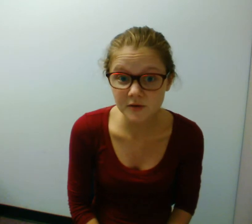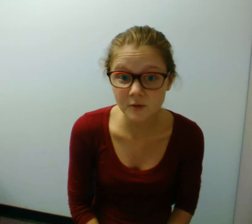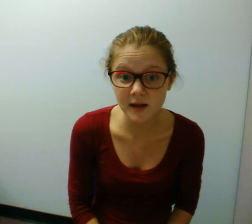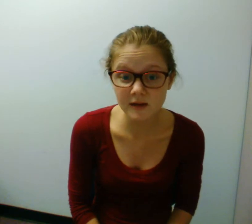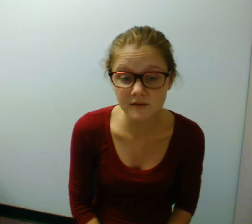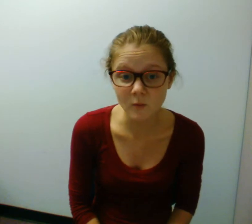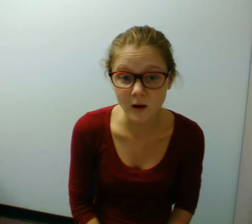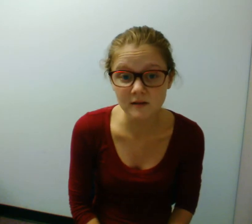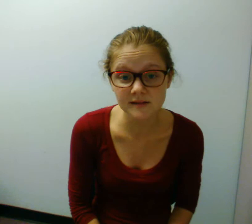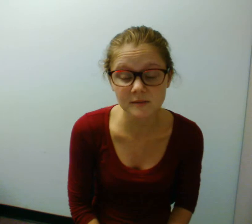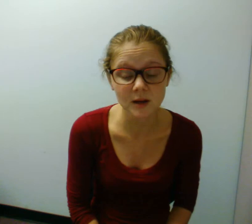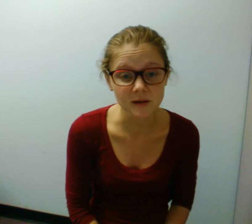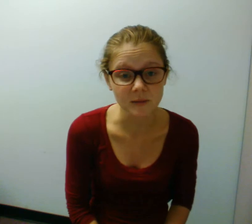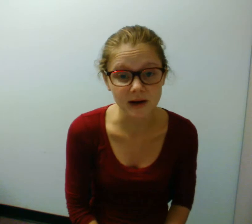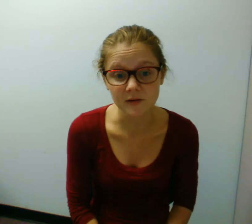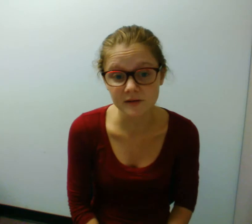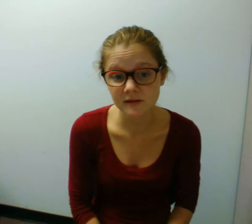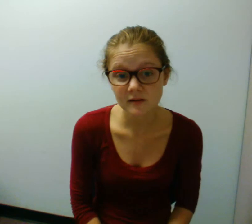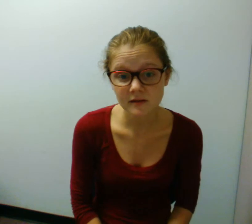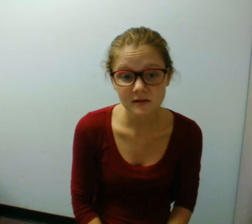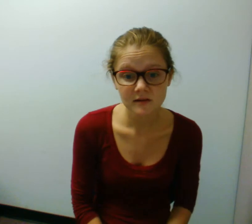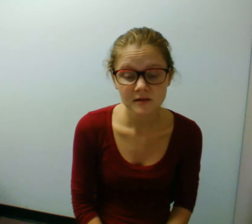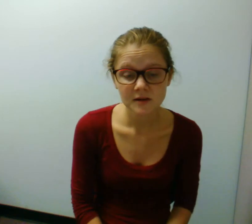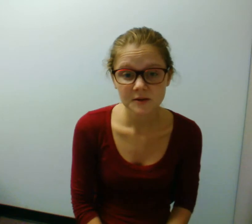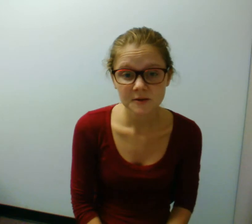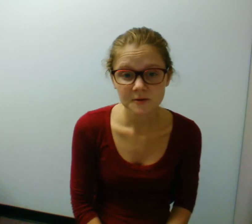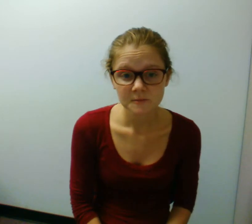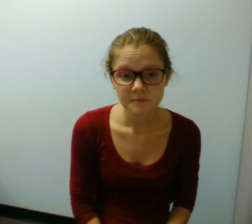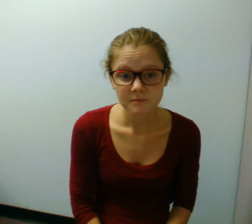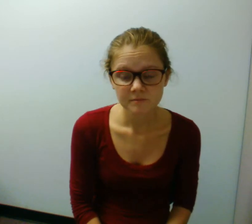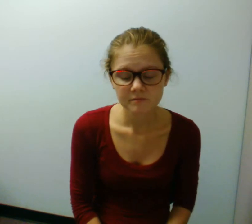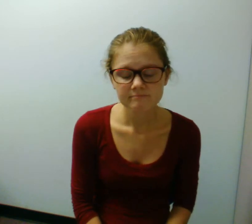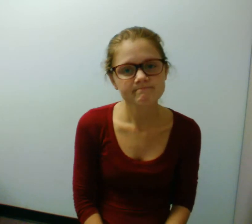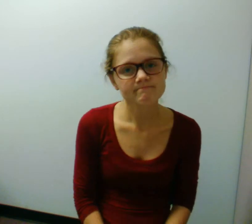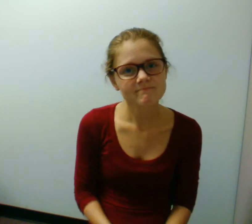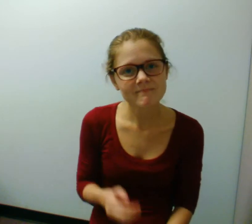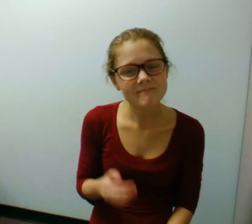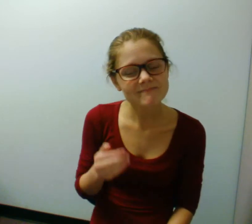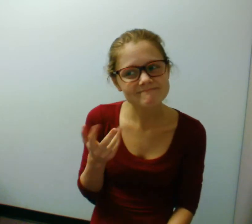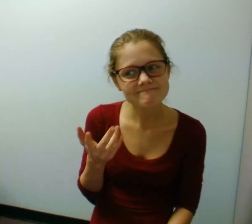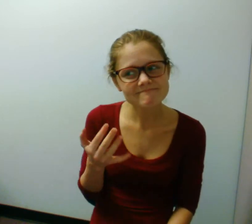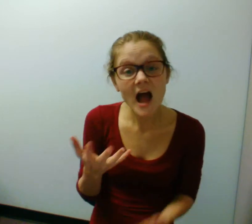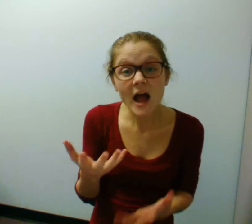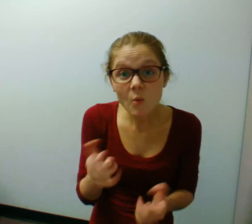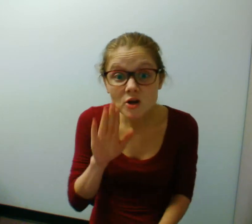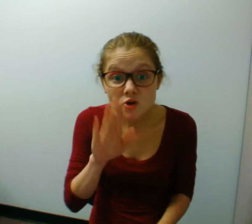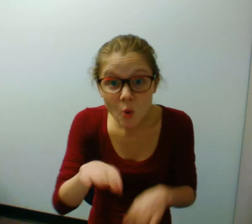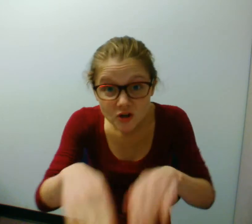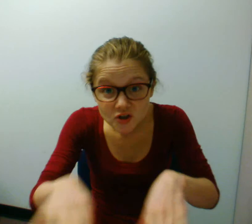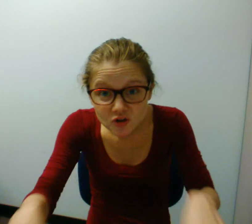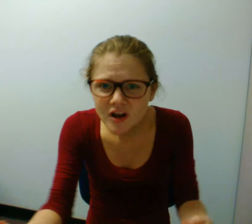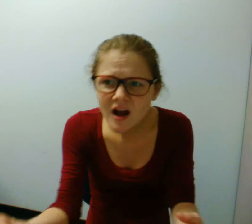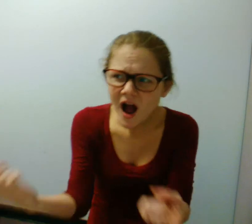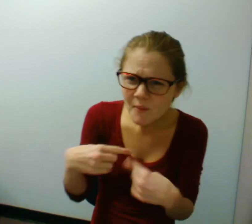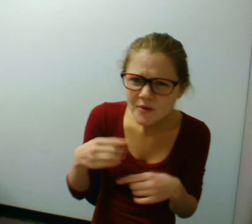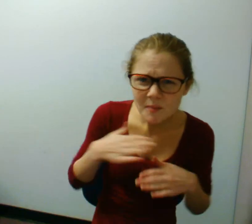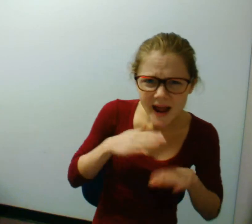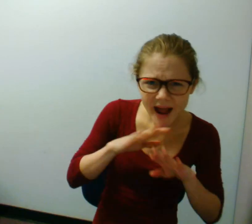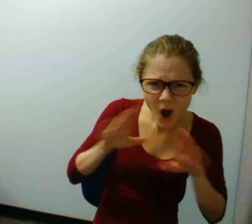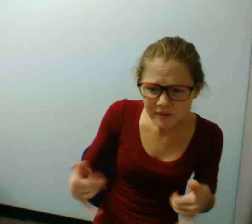girls do behave wildly sometimes at my house. Well, I want your children to be able to come over here and play. What do you think